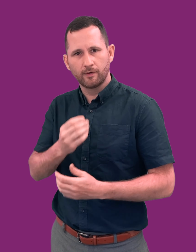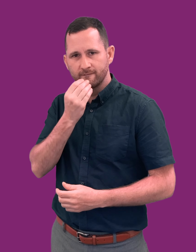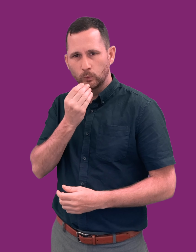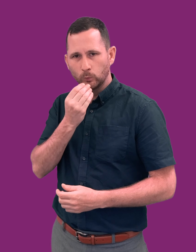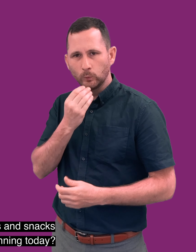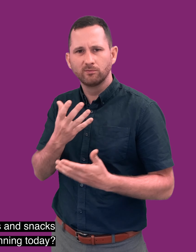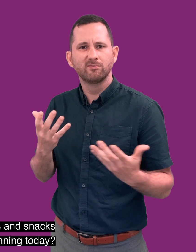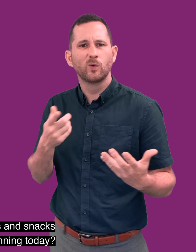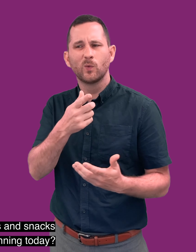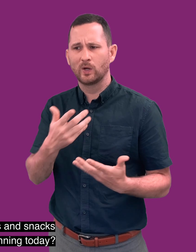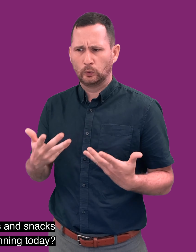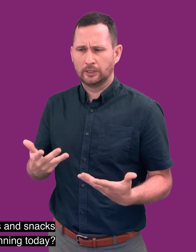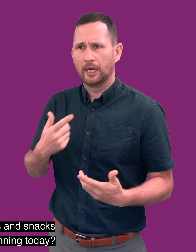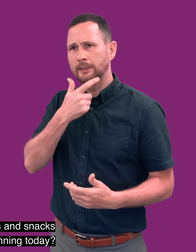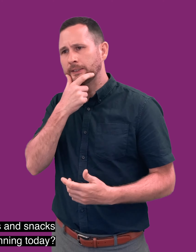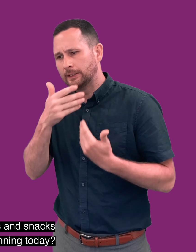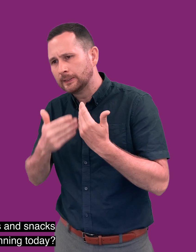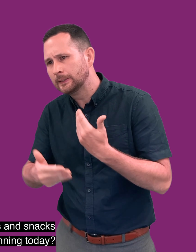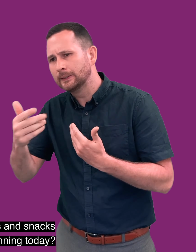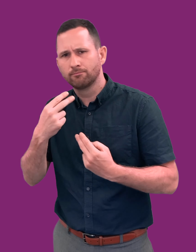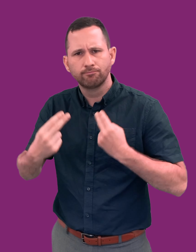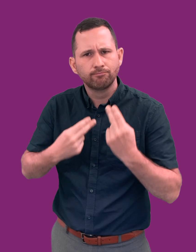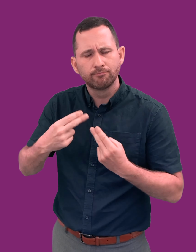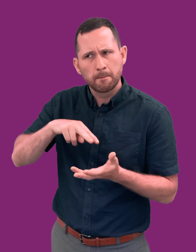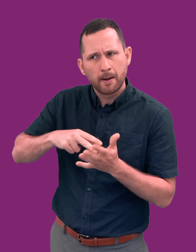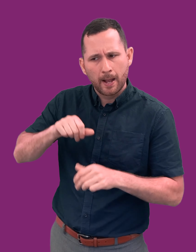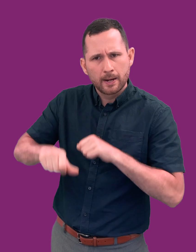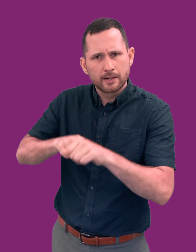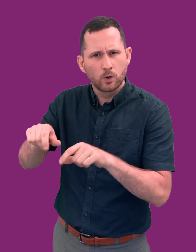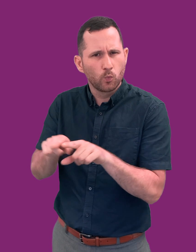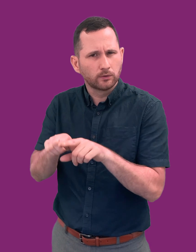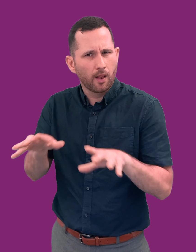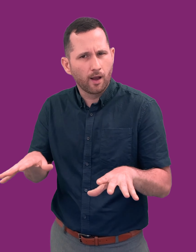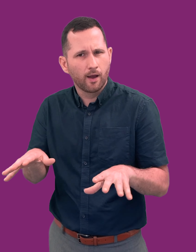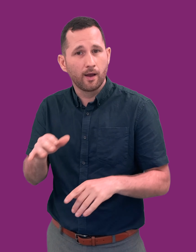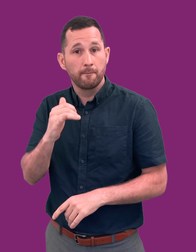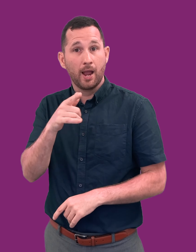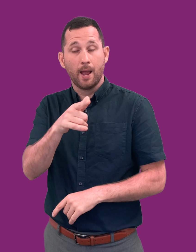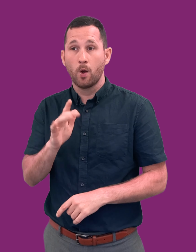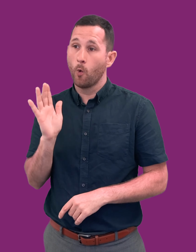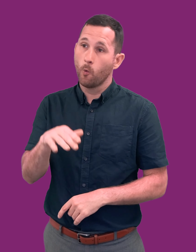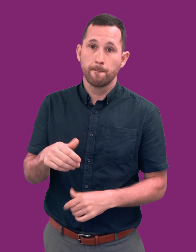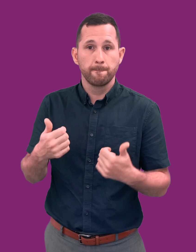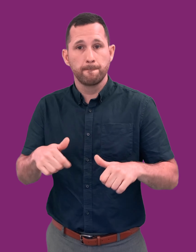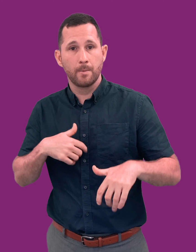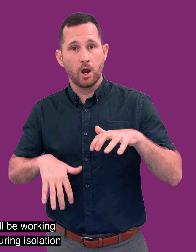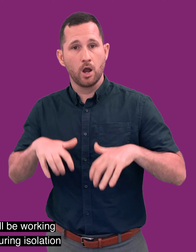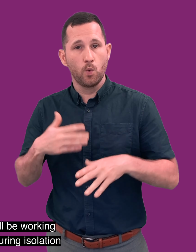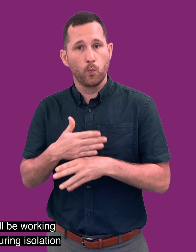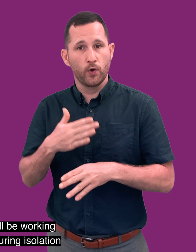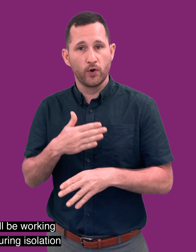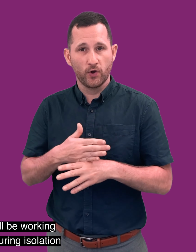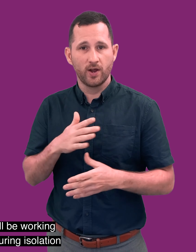What meals and snacks are you planning today? You may still be working